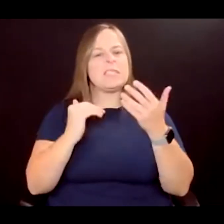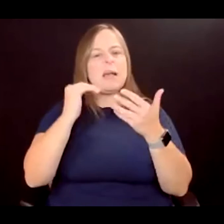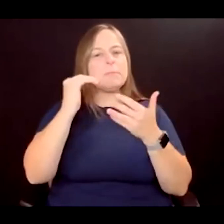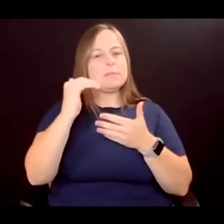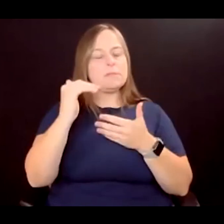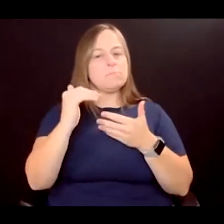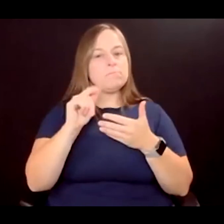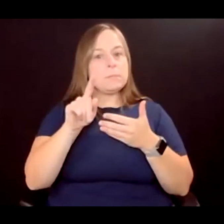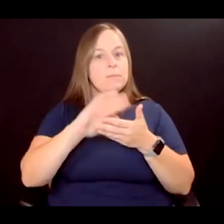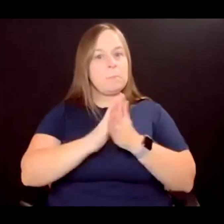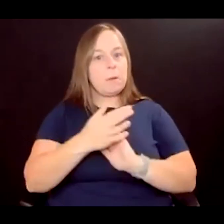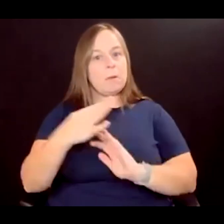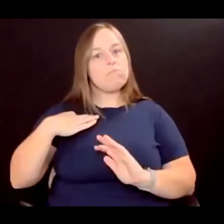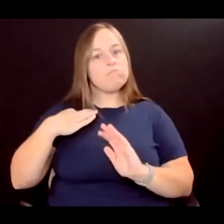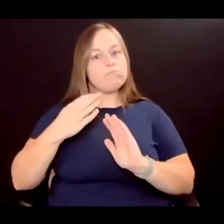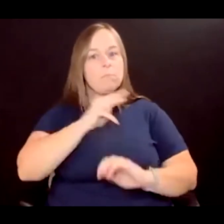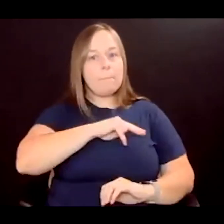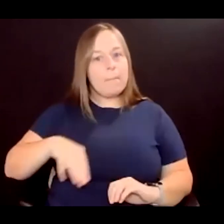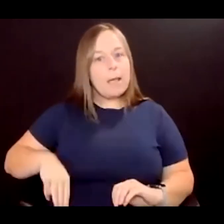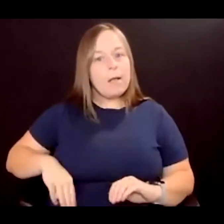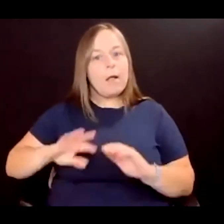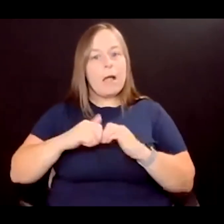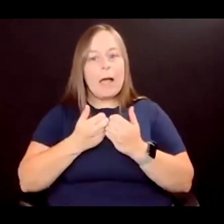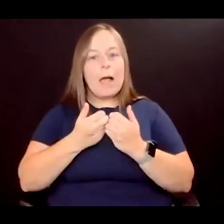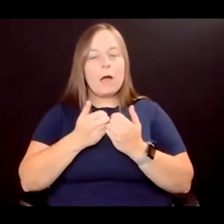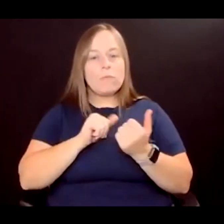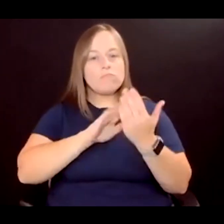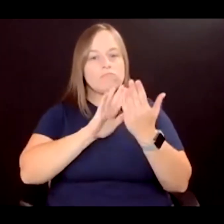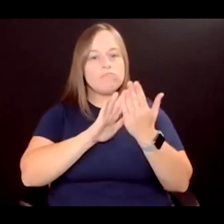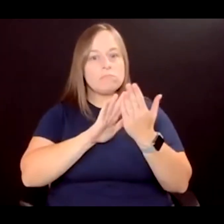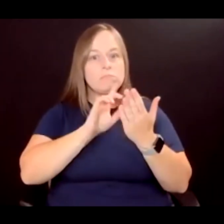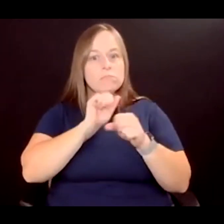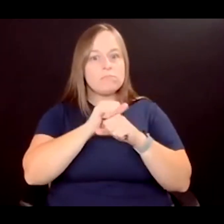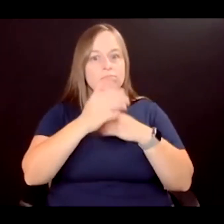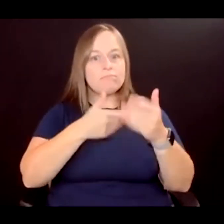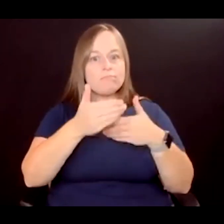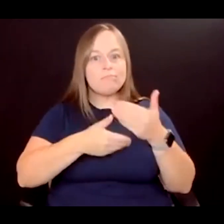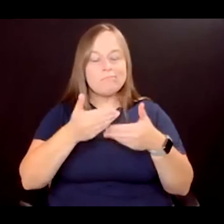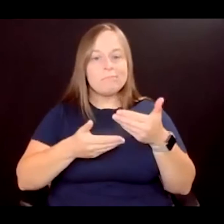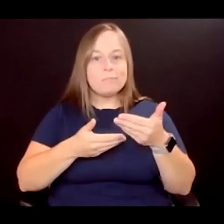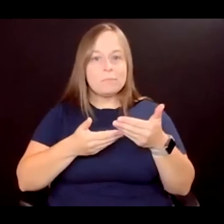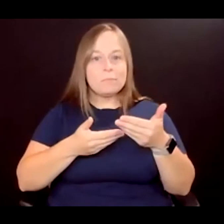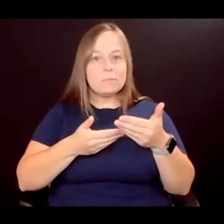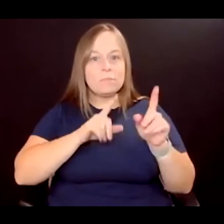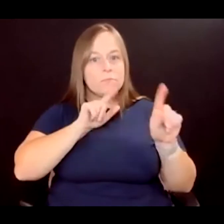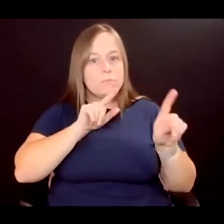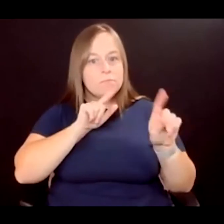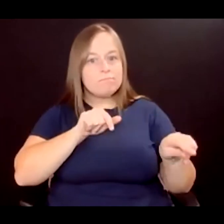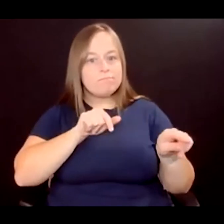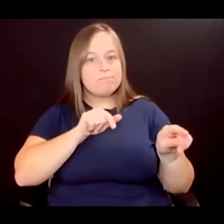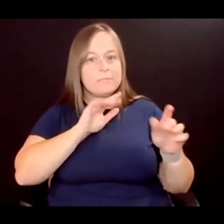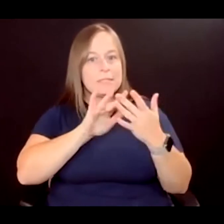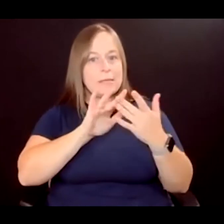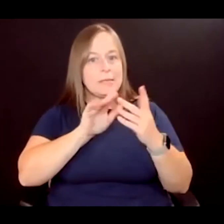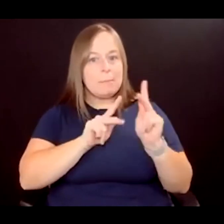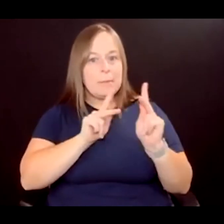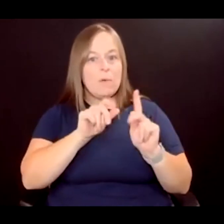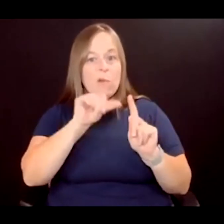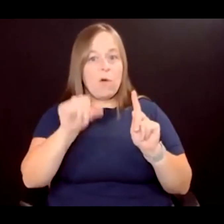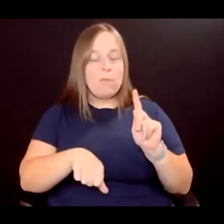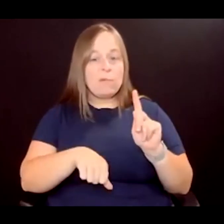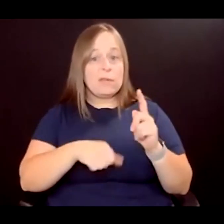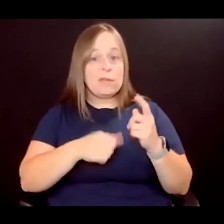it's not intended for you, and you're with whomever for whatever reason, and it's not intended for you, you're in the wrong place at the wrong time. I